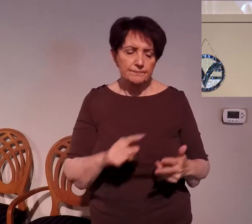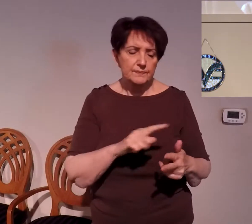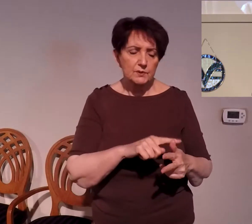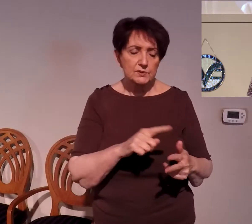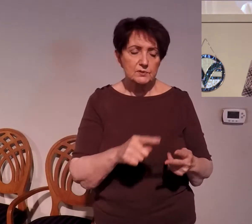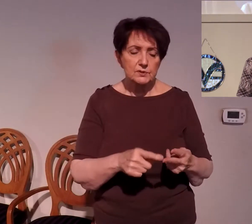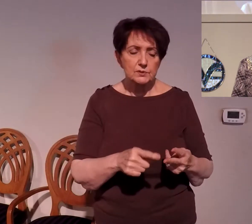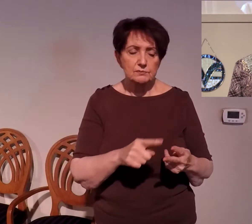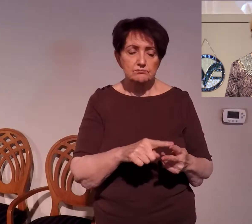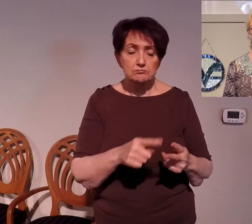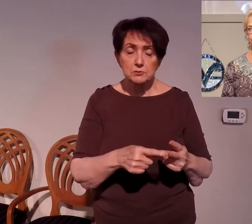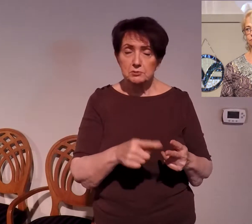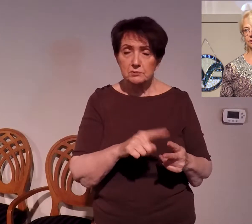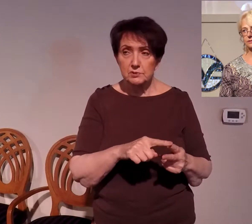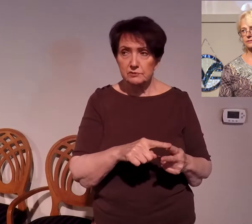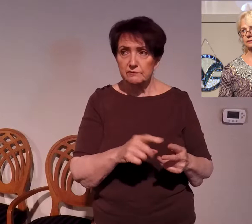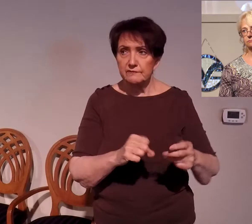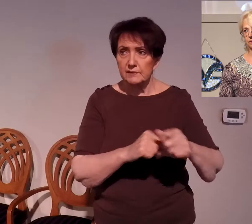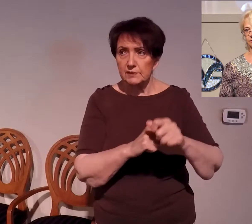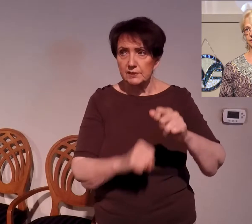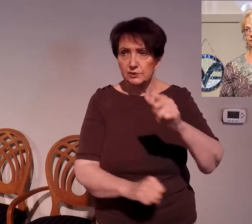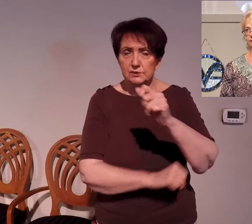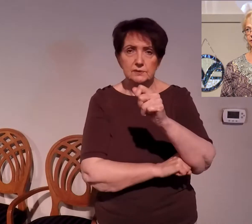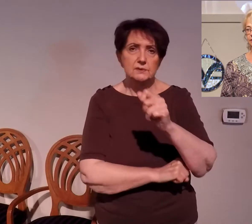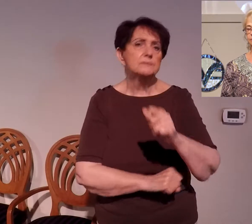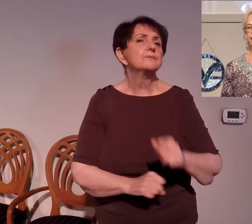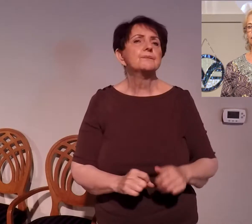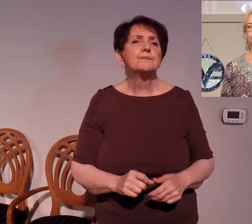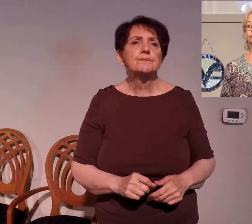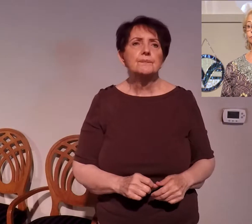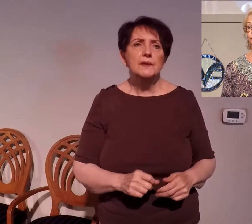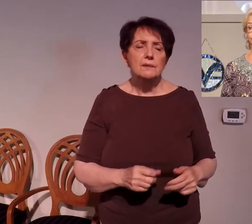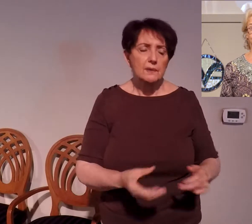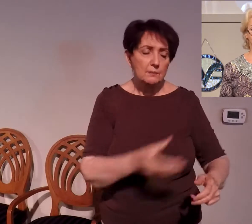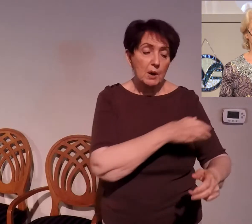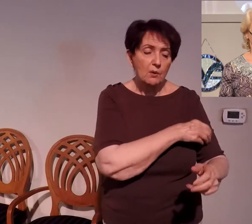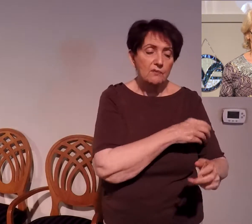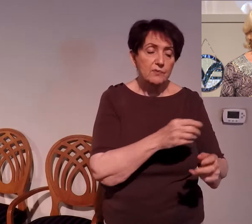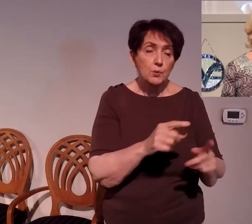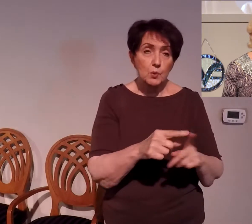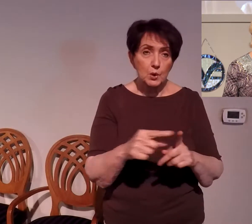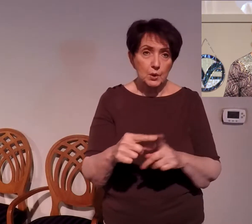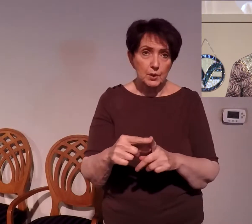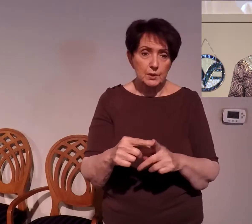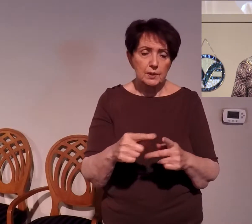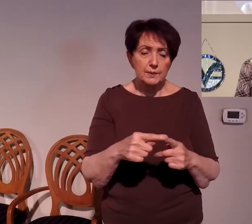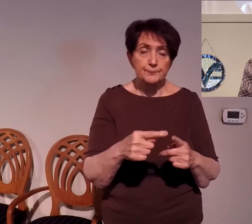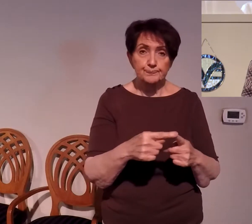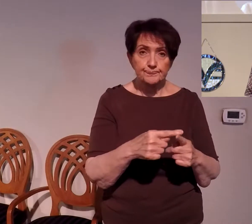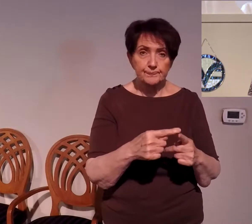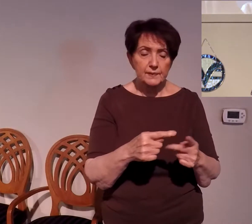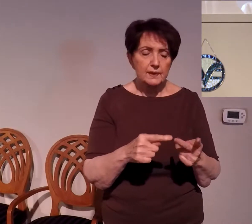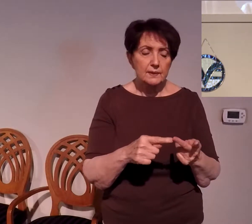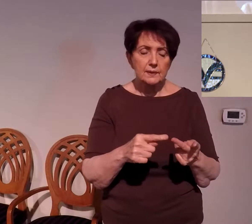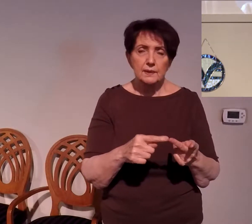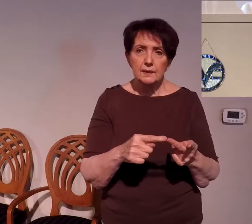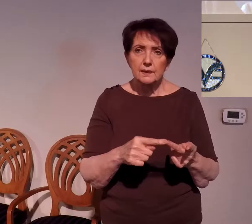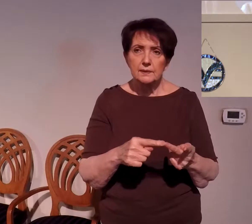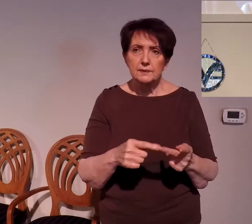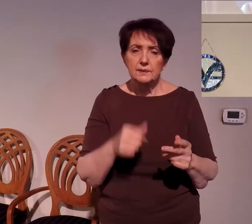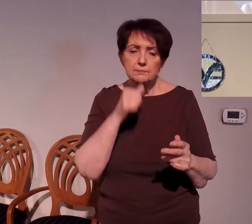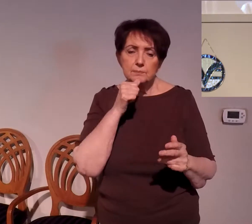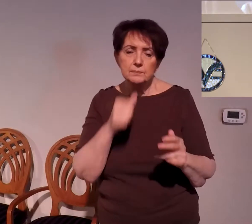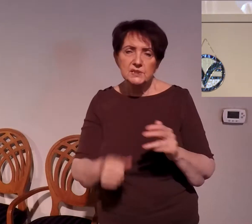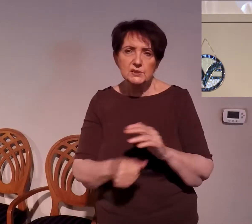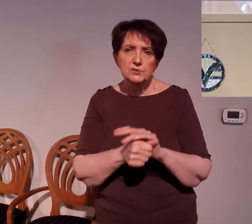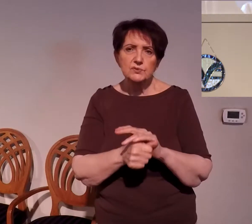two foundations on which spiritual mind treatment is built: the power of the Word and the mysteries of the